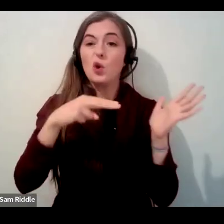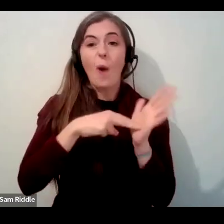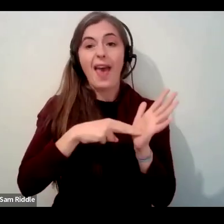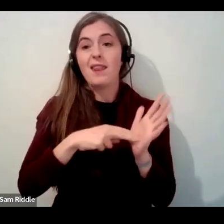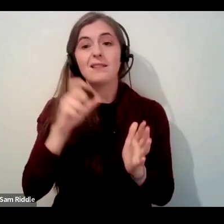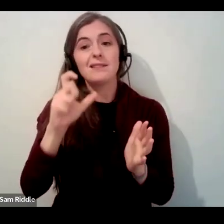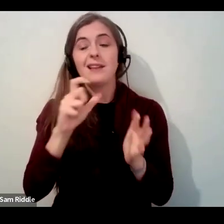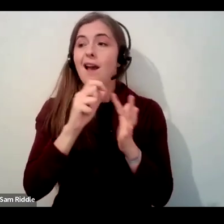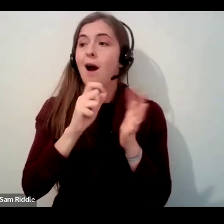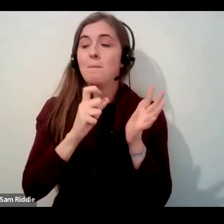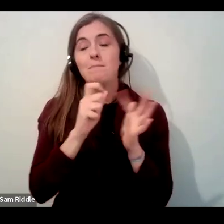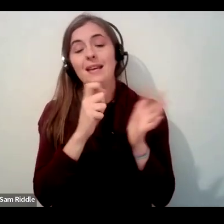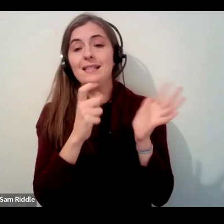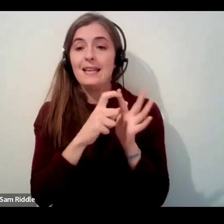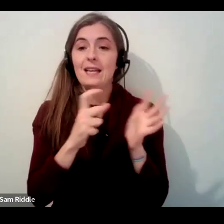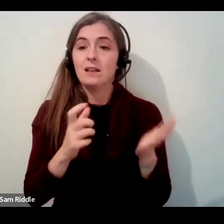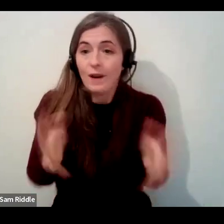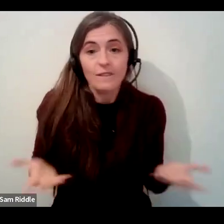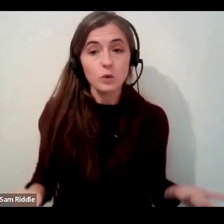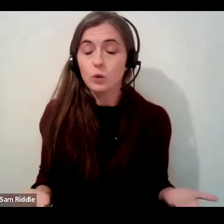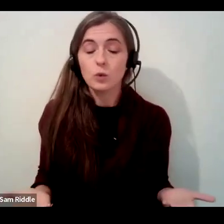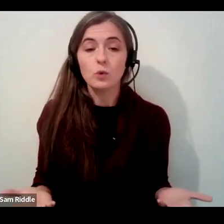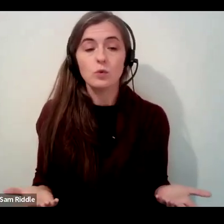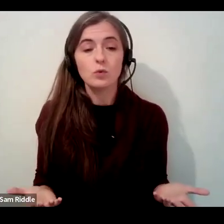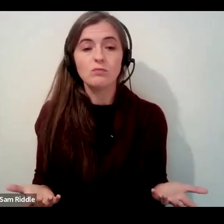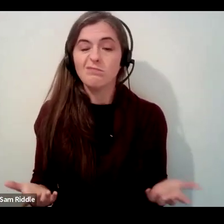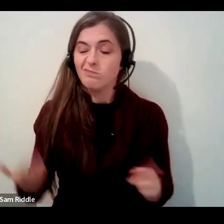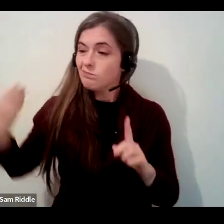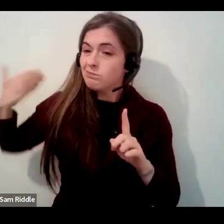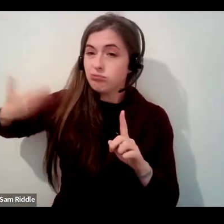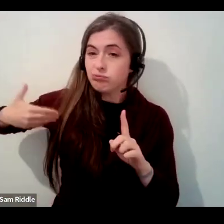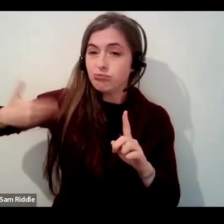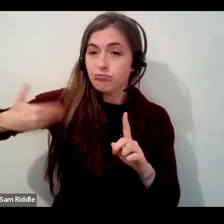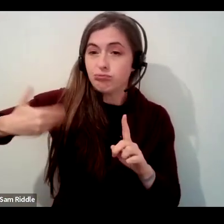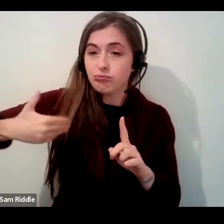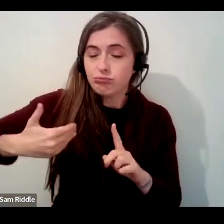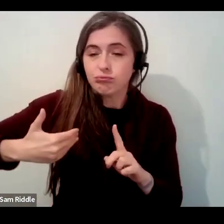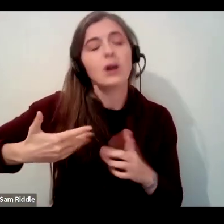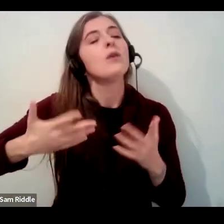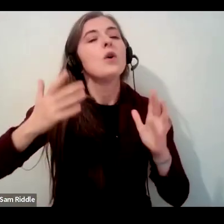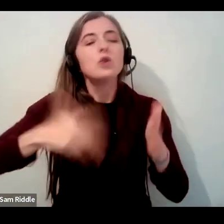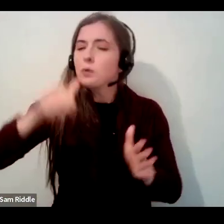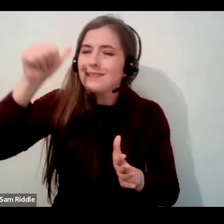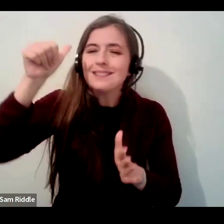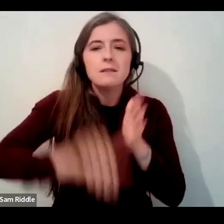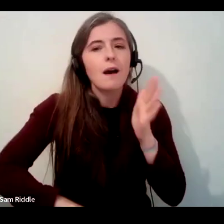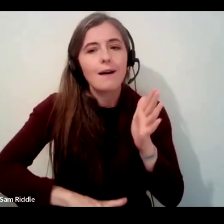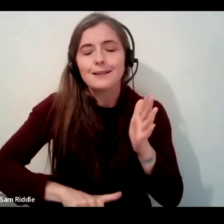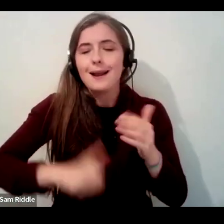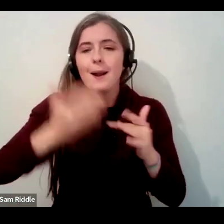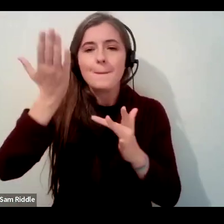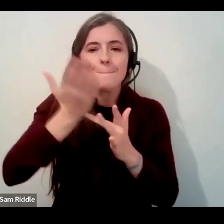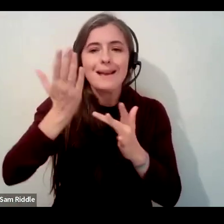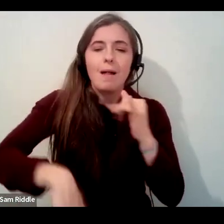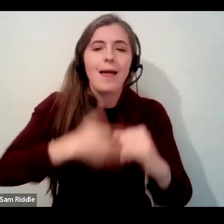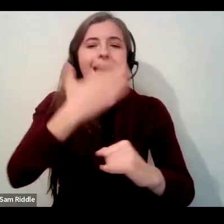We absolutely I don't think all our briefings should really be starting, middle and